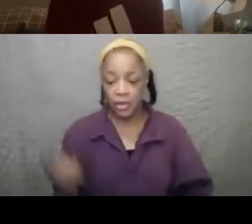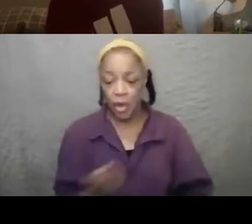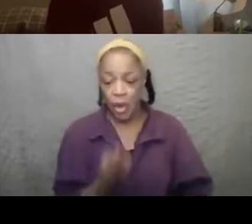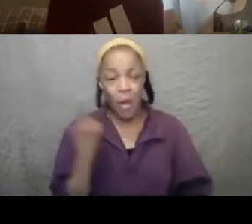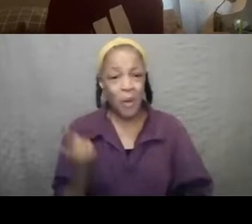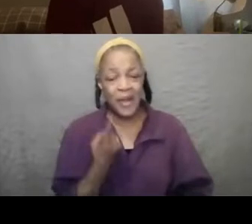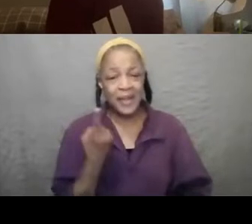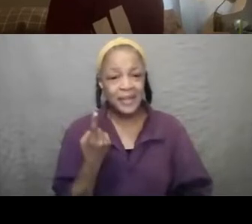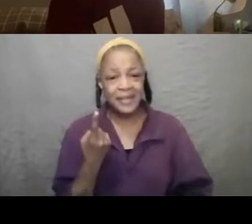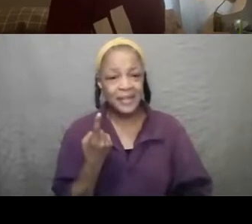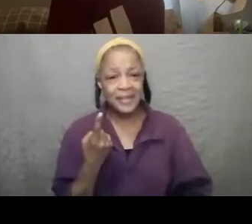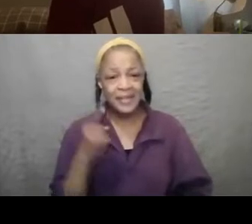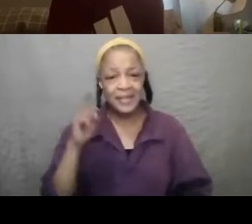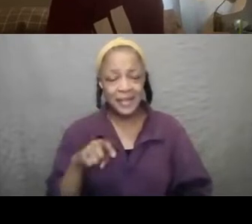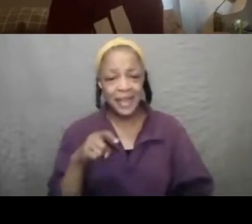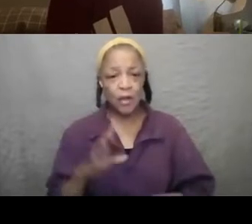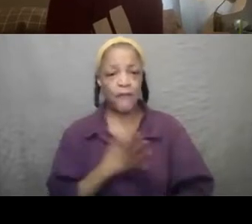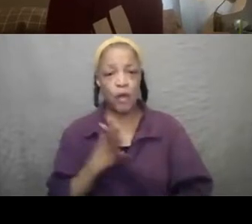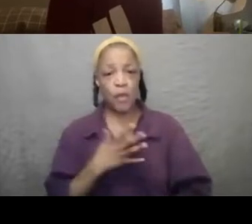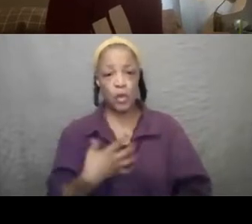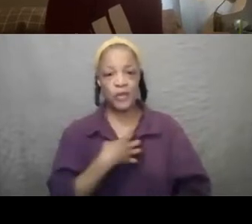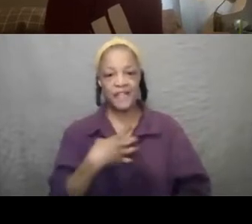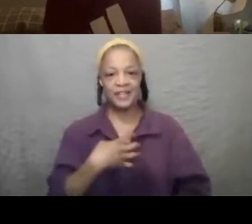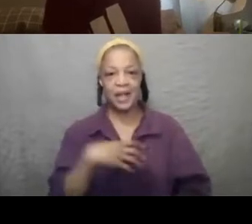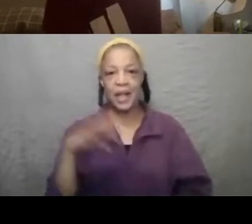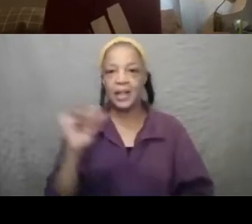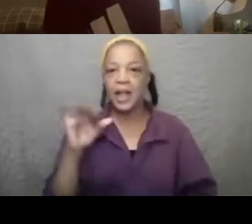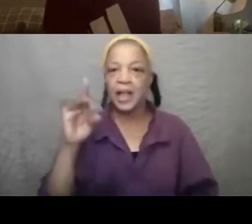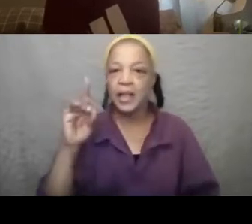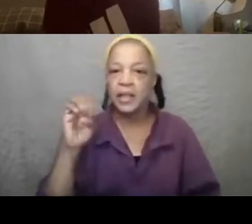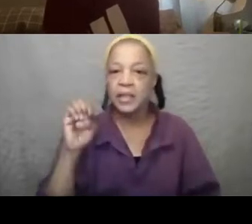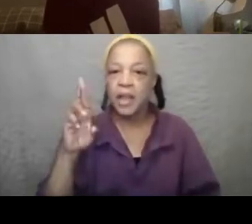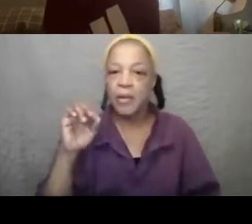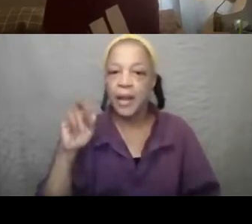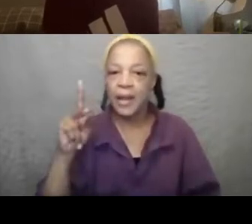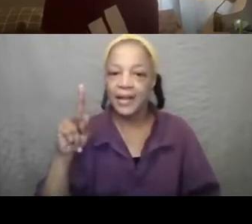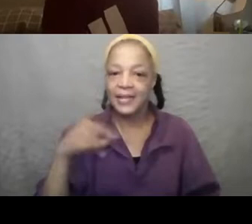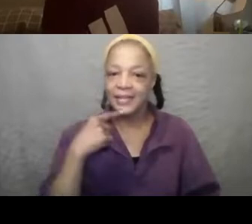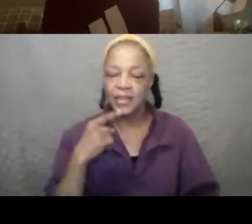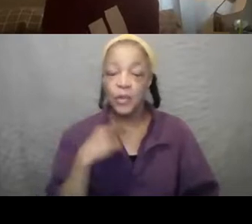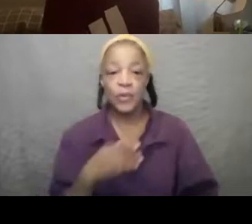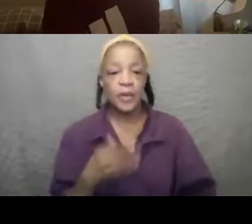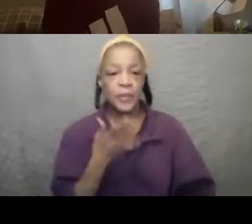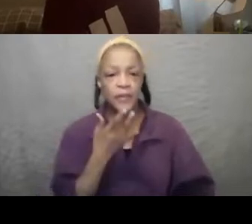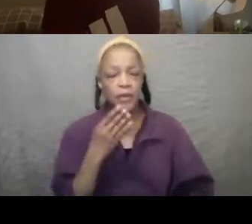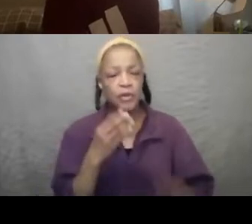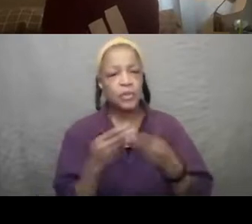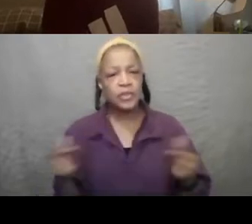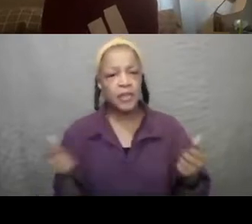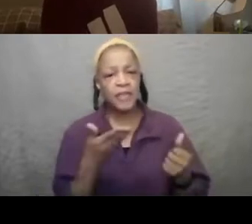need a formal grievance. As Derek was saying earlier, we would much prefer to resolve things with